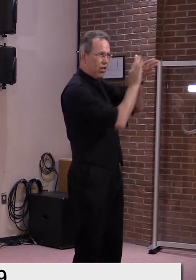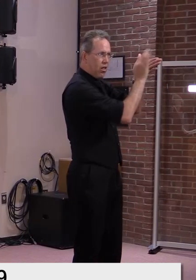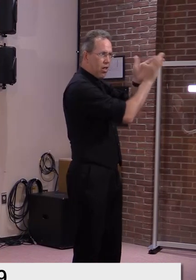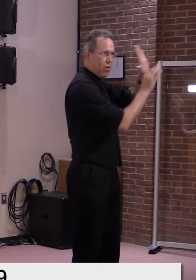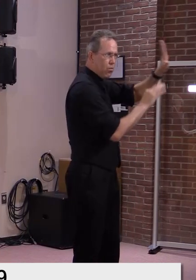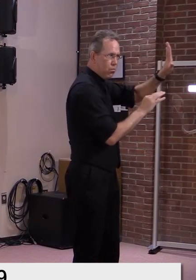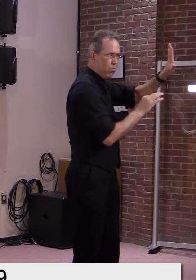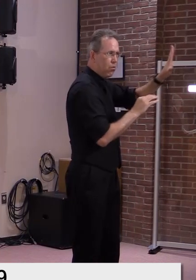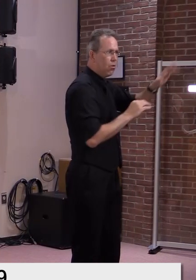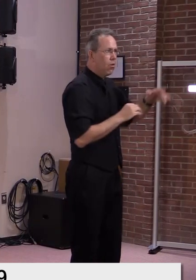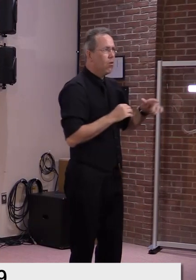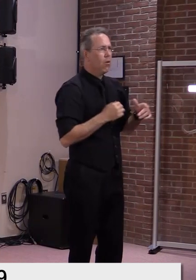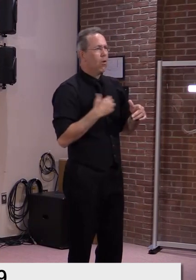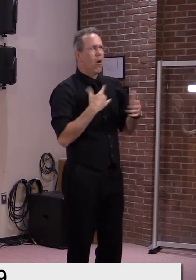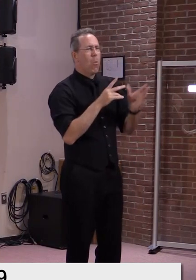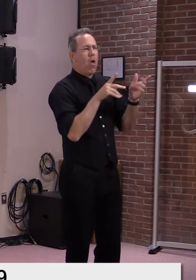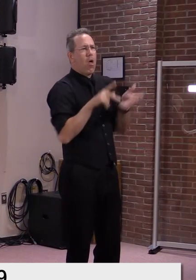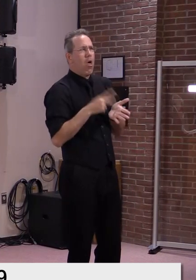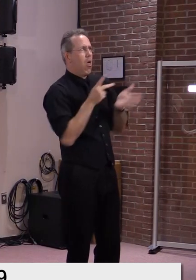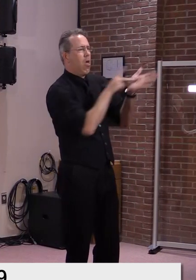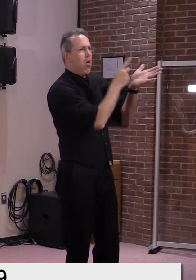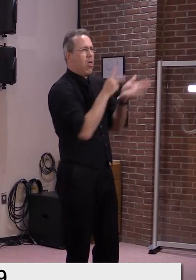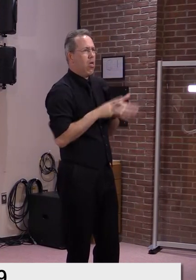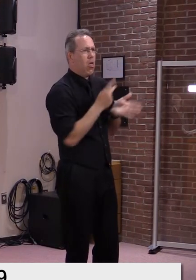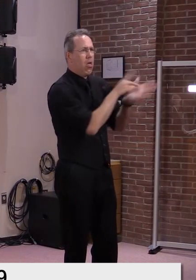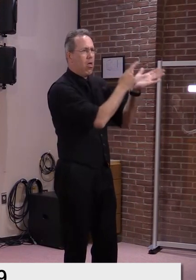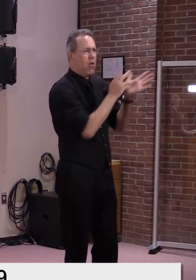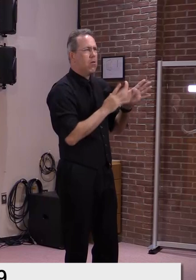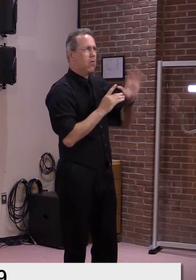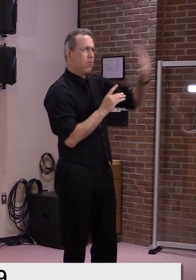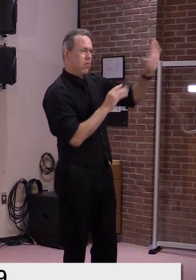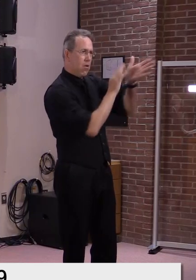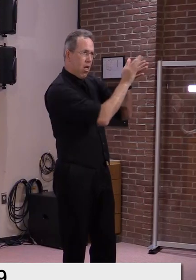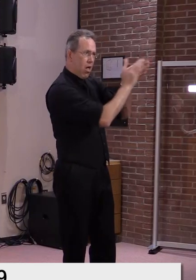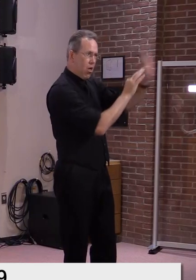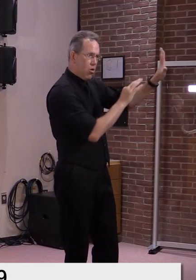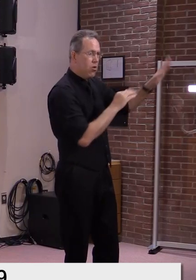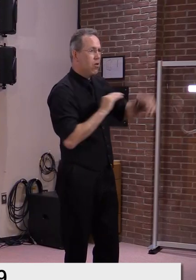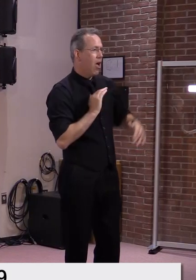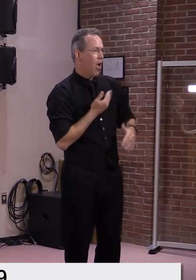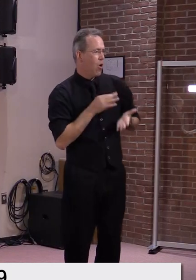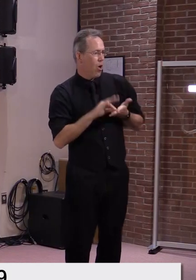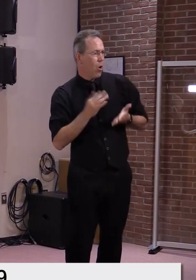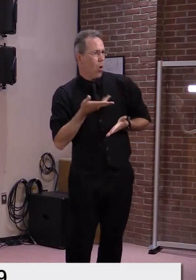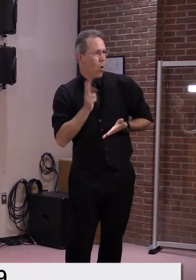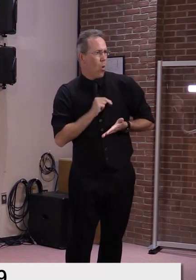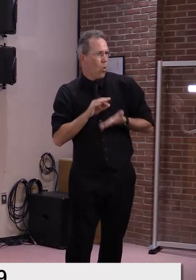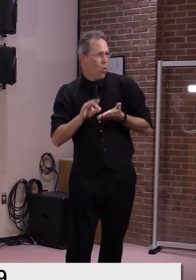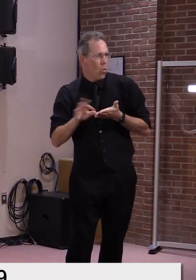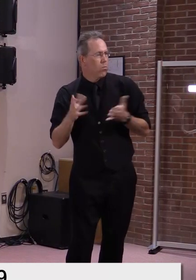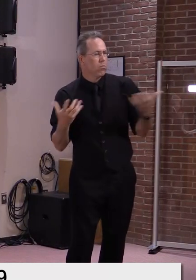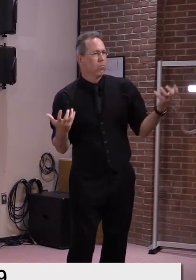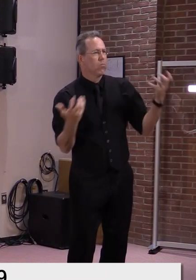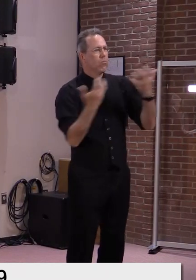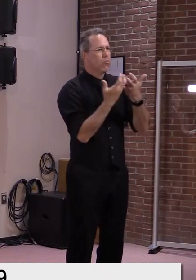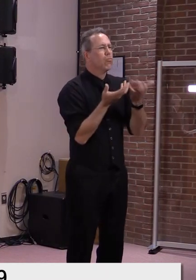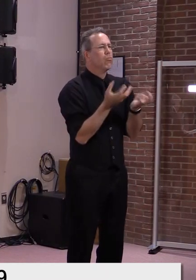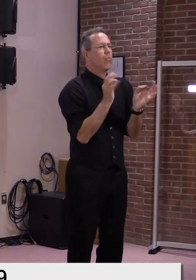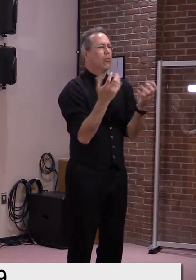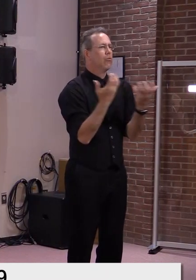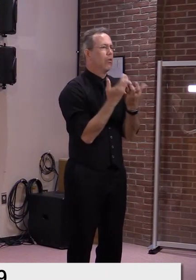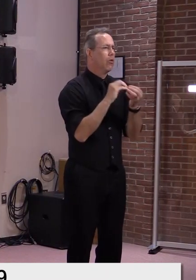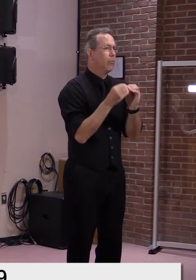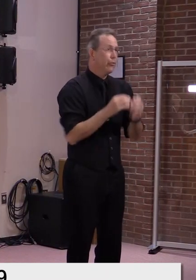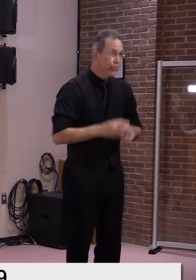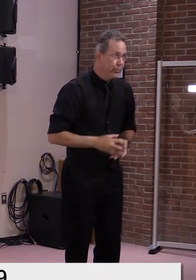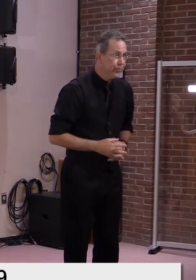them, not both of us. This will prevent this situation from happening in the future. We've had great success with